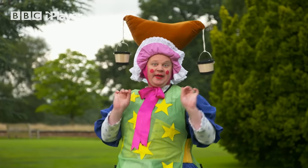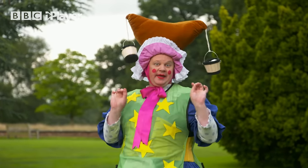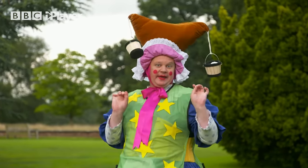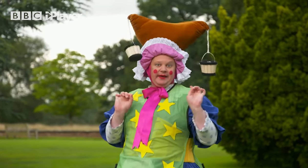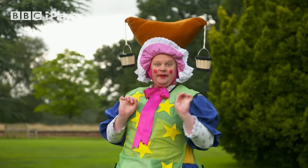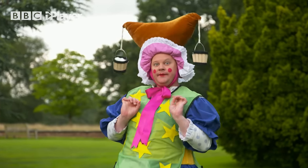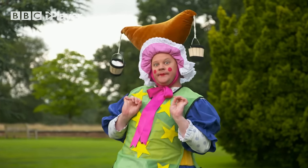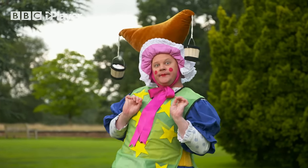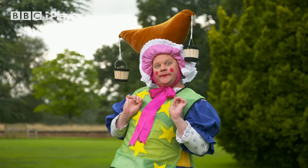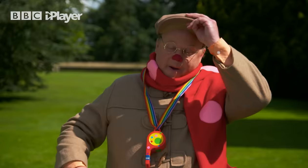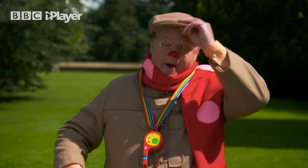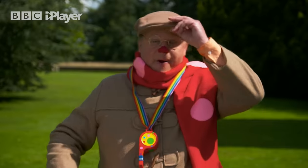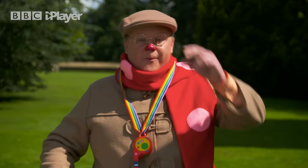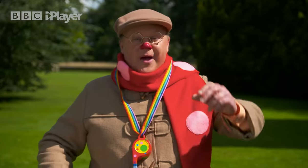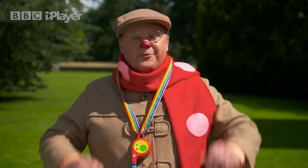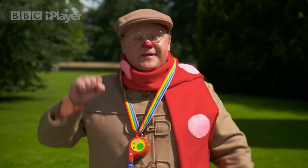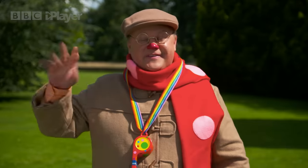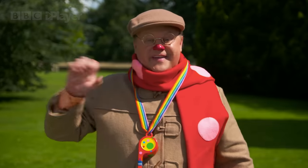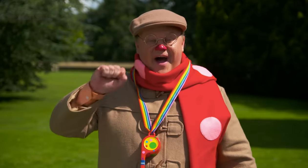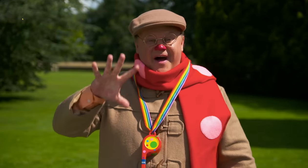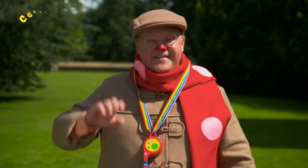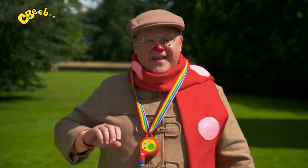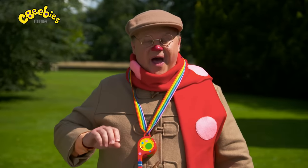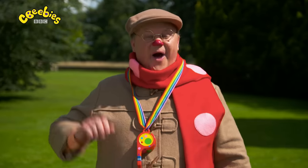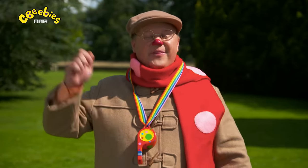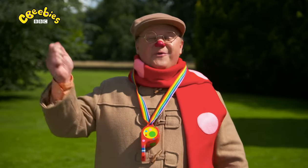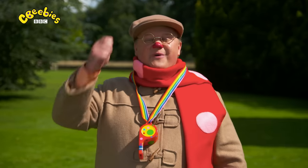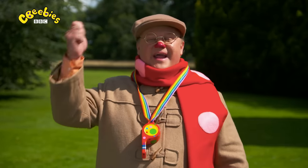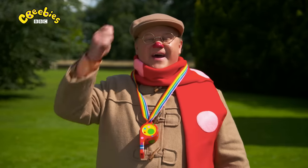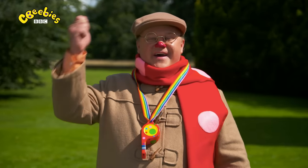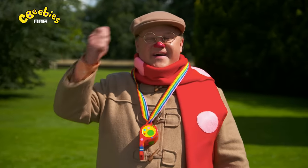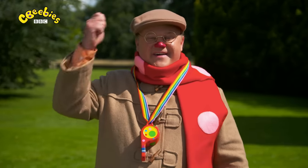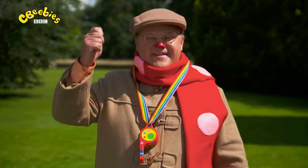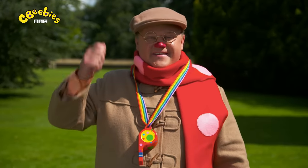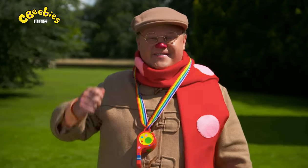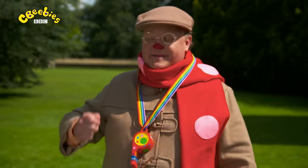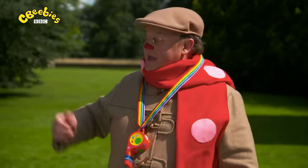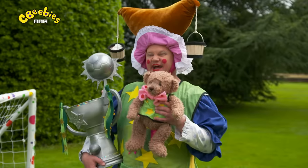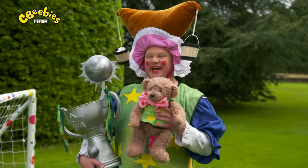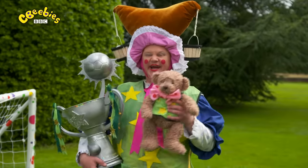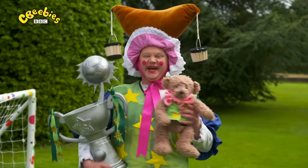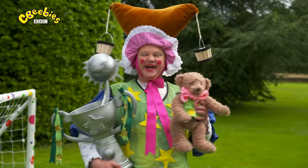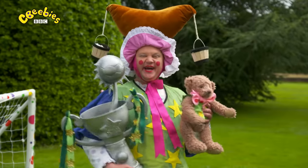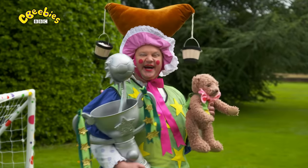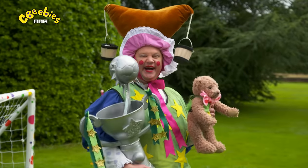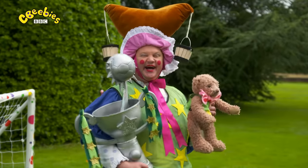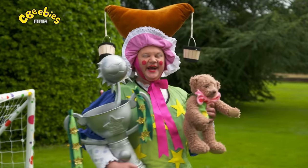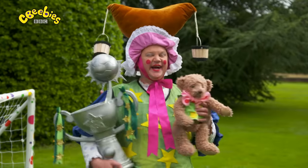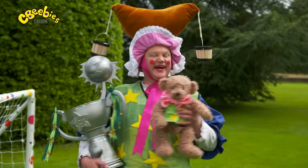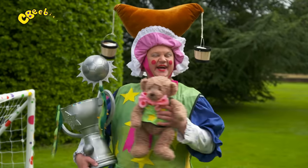Hooray! Well, the stars are the winners! Aunt Polly, Tumble Ted,